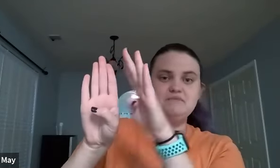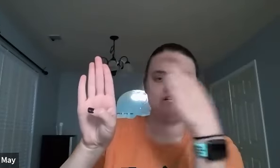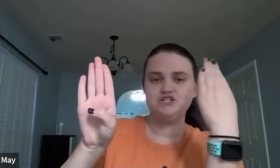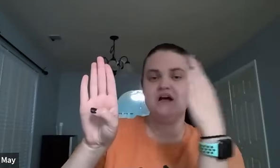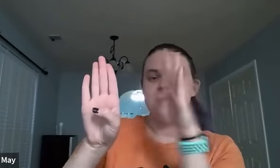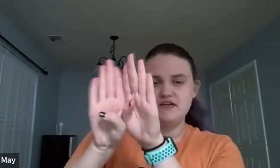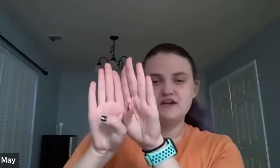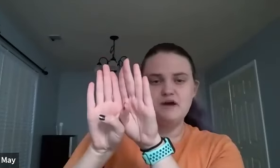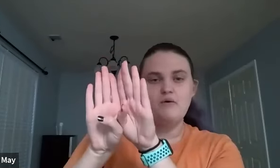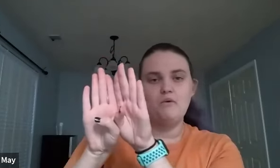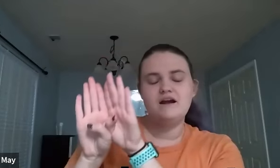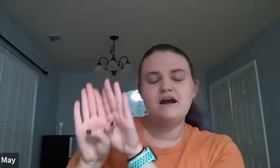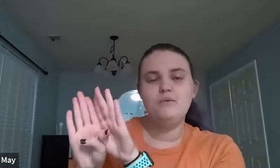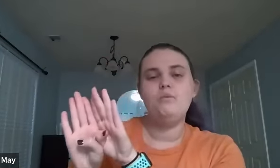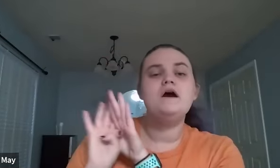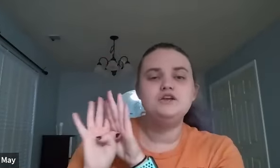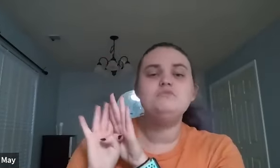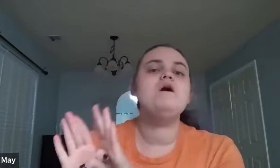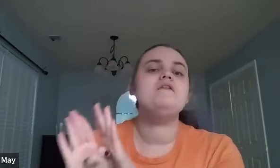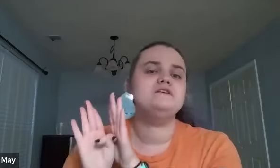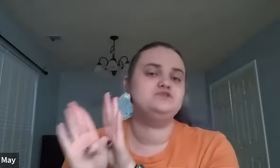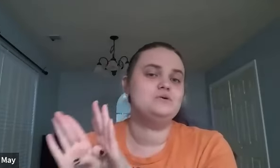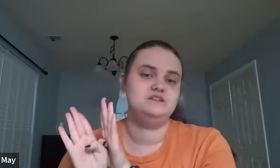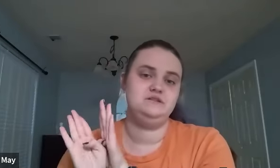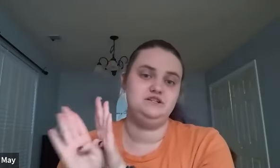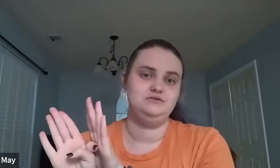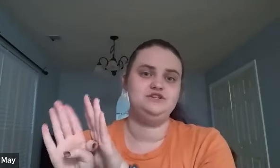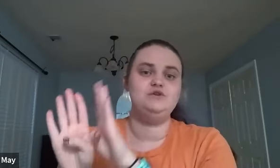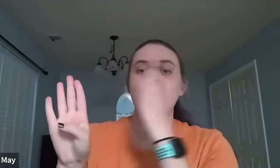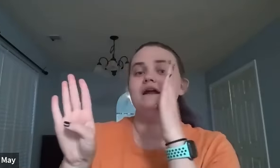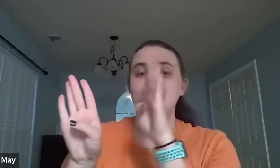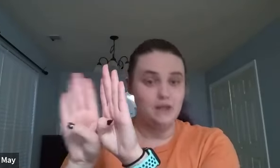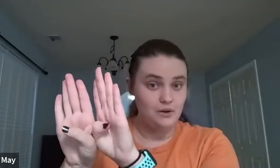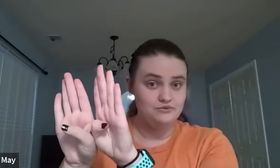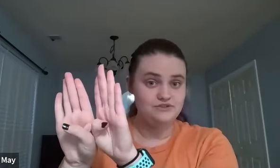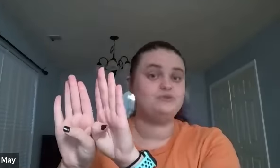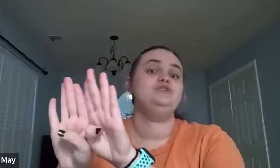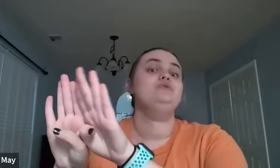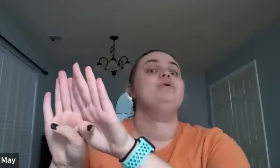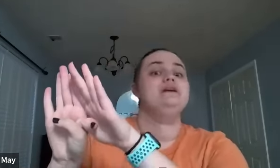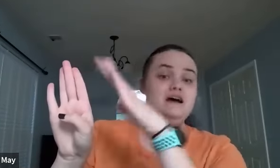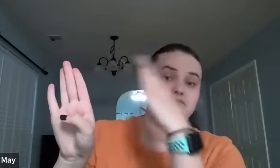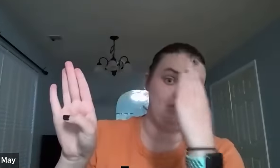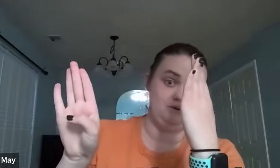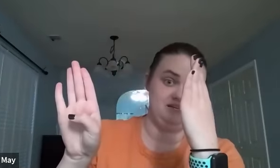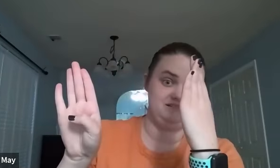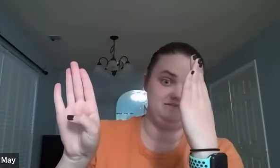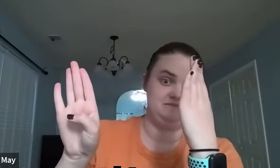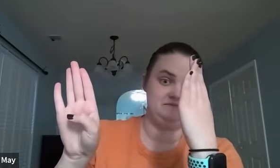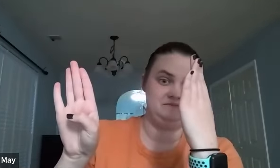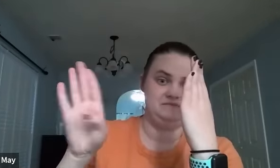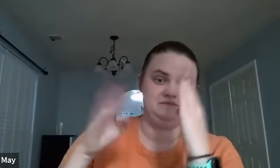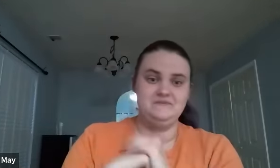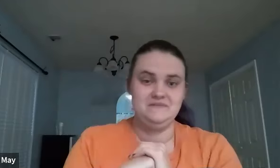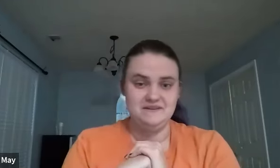much, think about what you want the door to do. Do you want it closed or do you want it to have it open it?